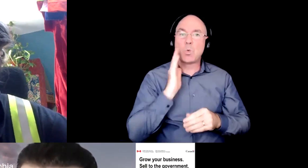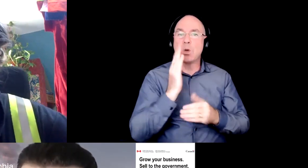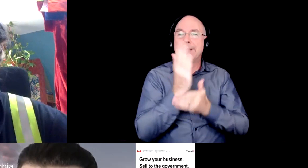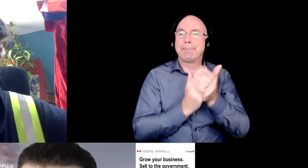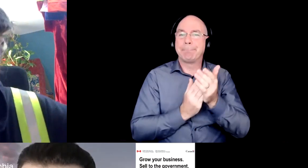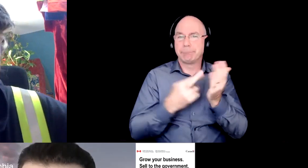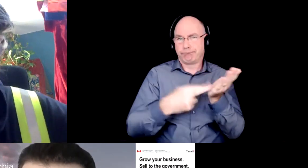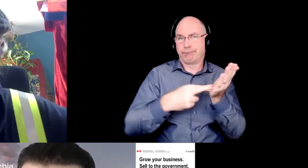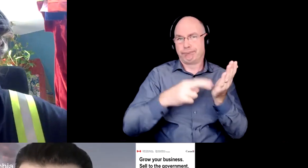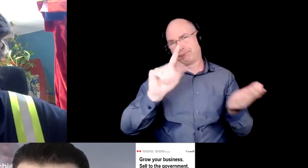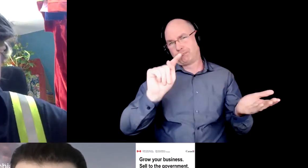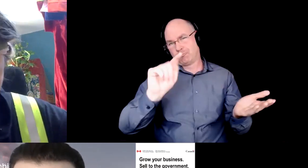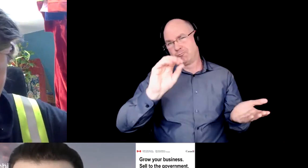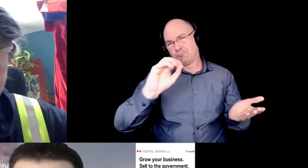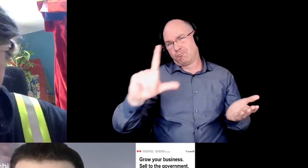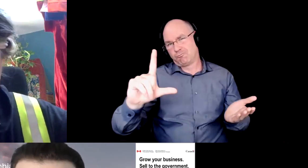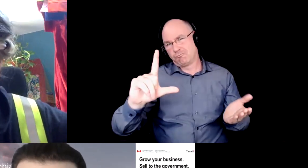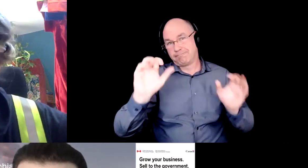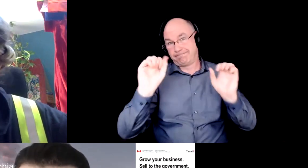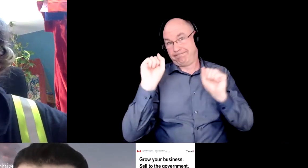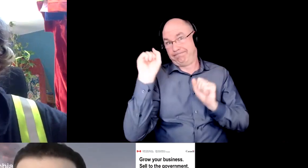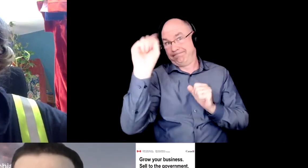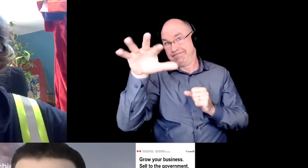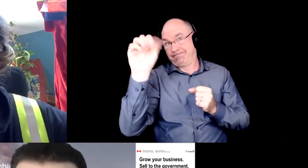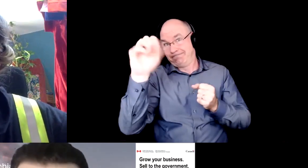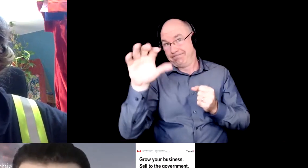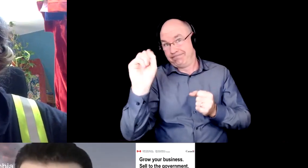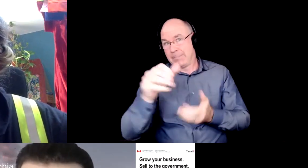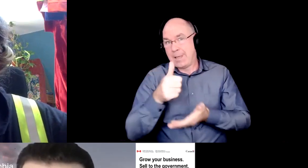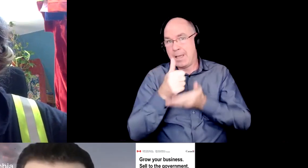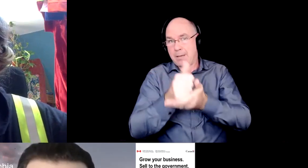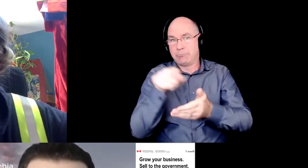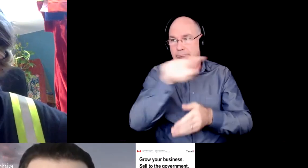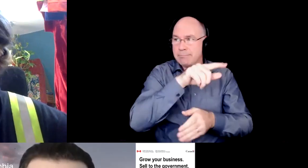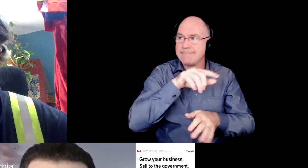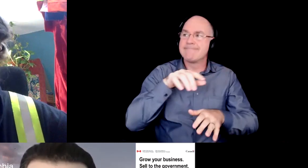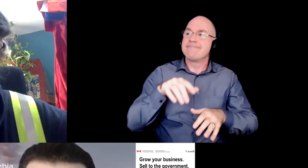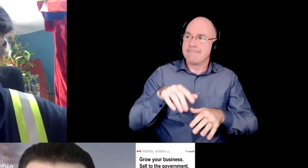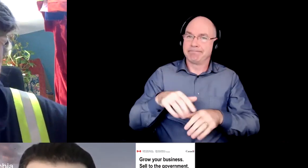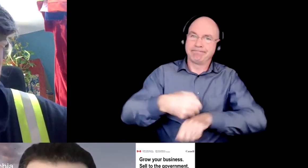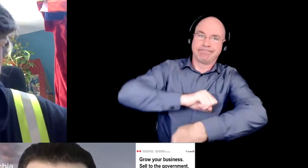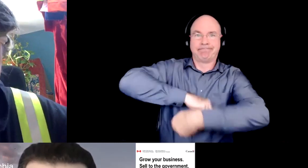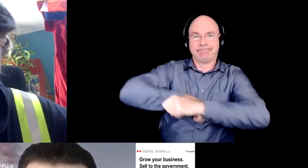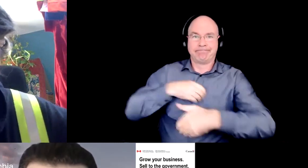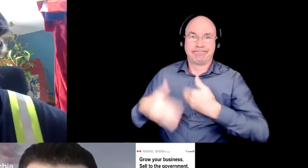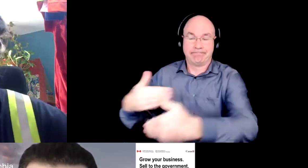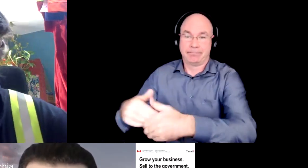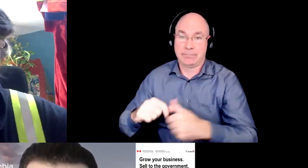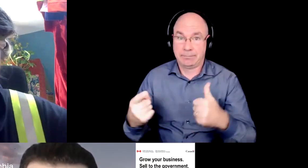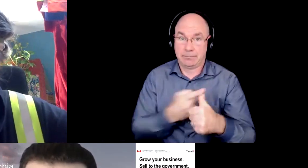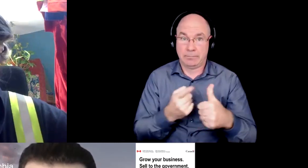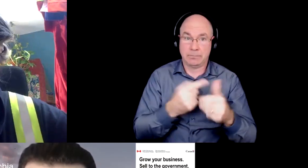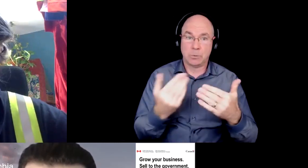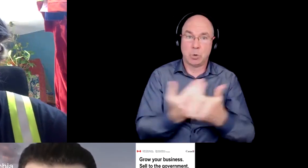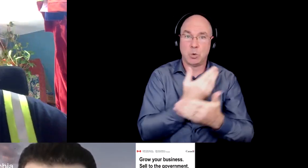tools with you to start you on that journey. And the first is a new